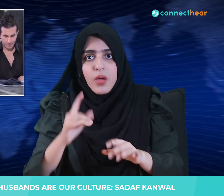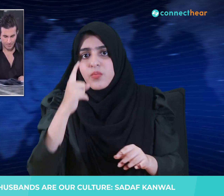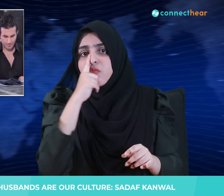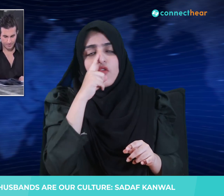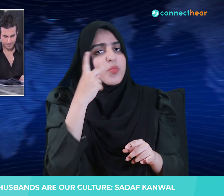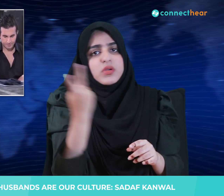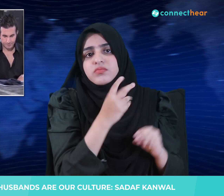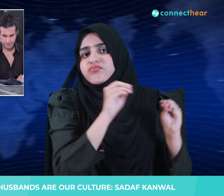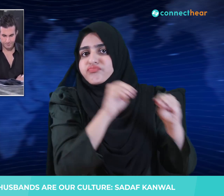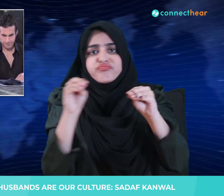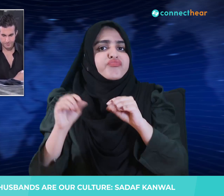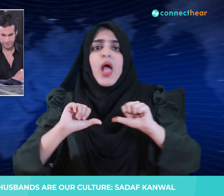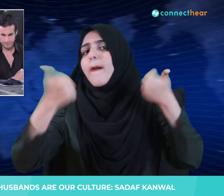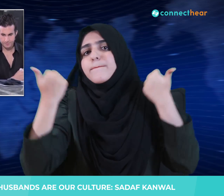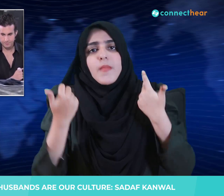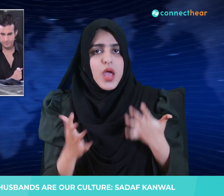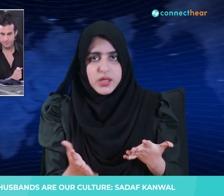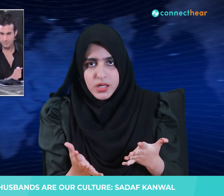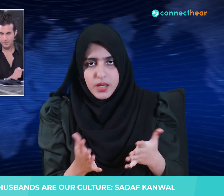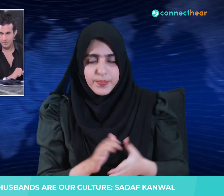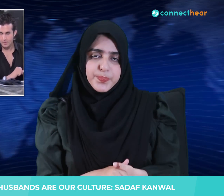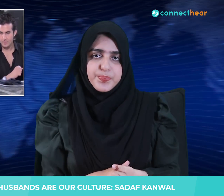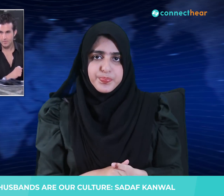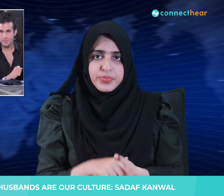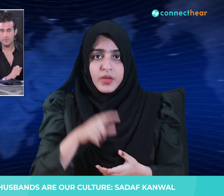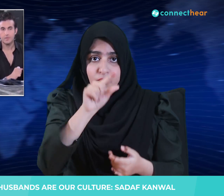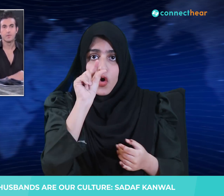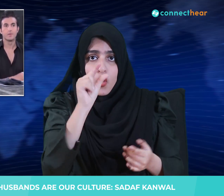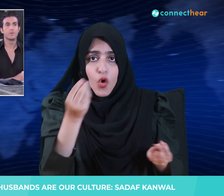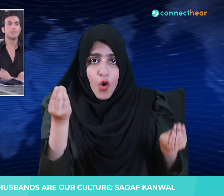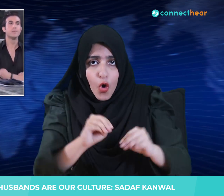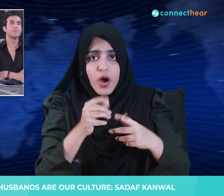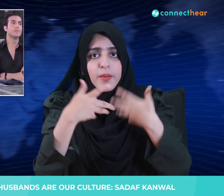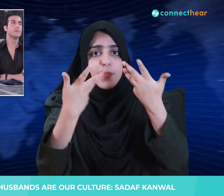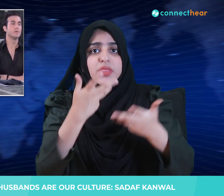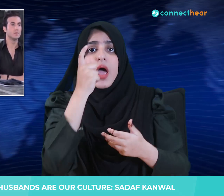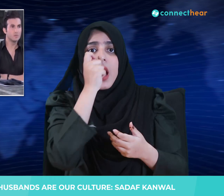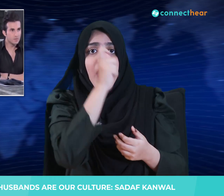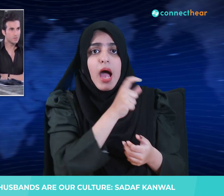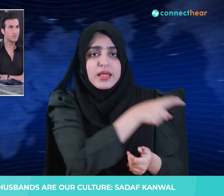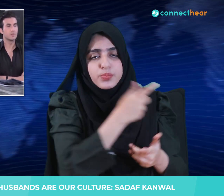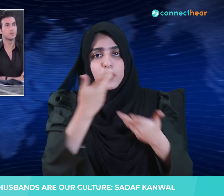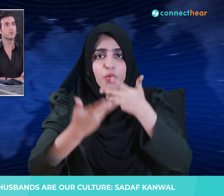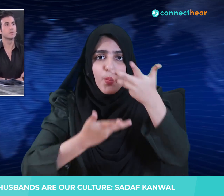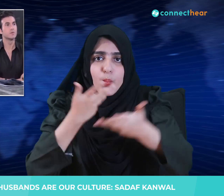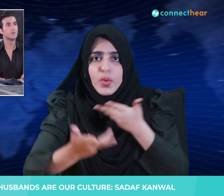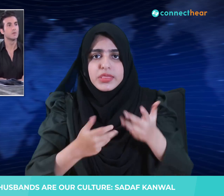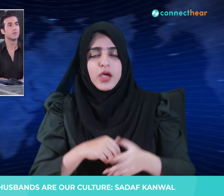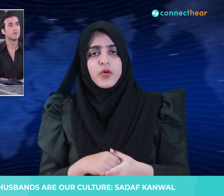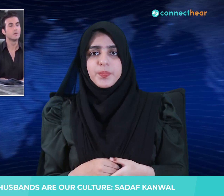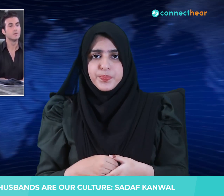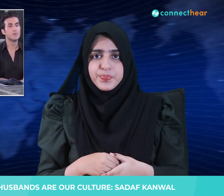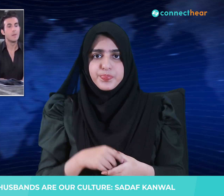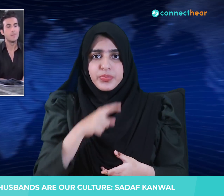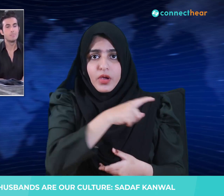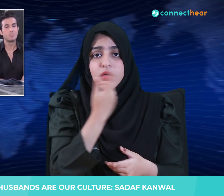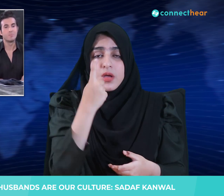things a woman can't. That's what I believe." Following the statement, Shahroz was quick to add his thoughts on the matter. "And